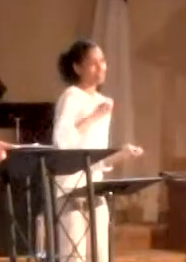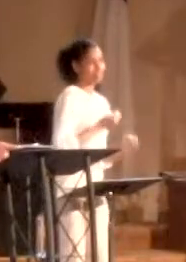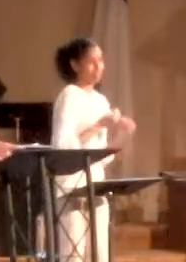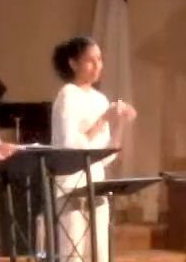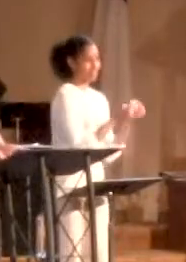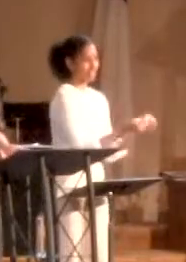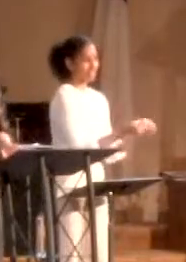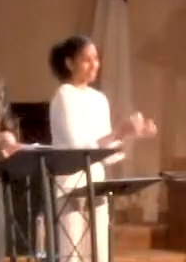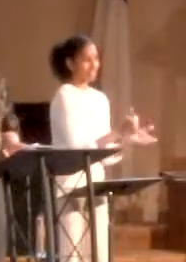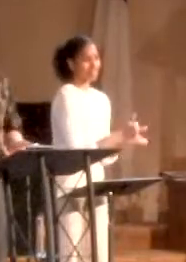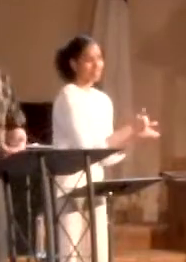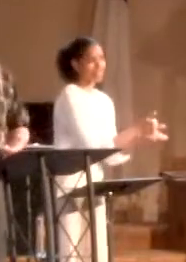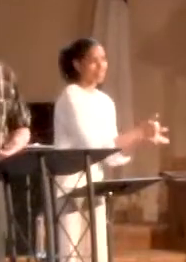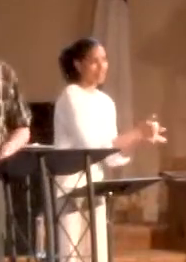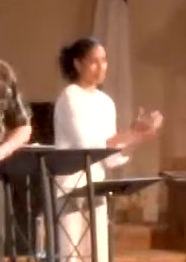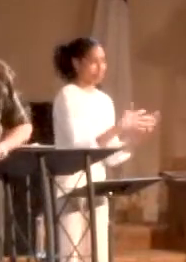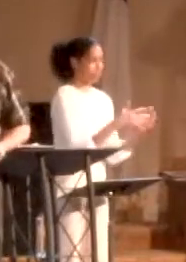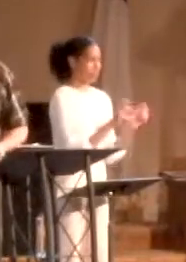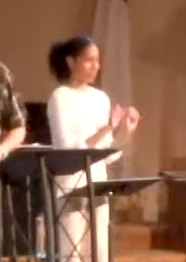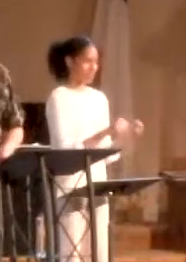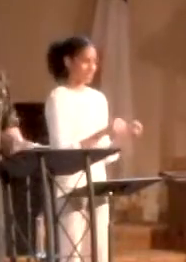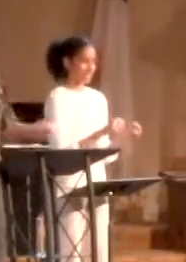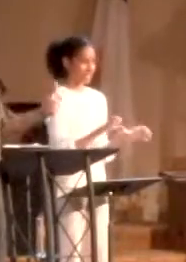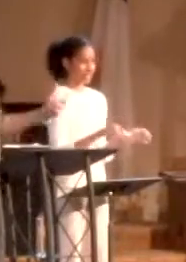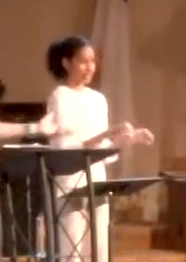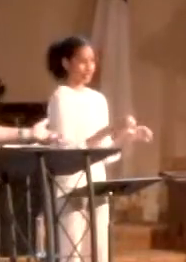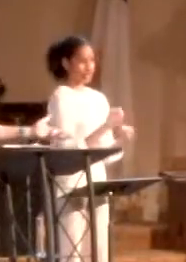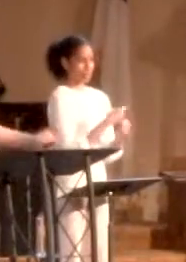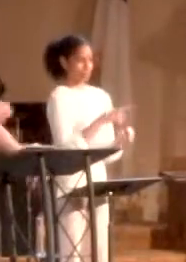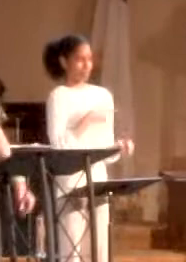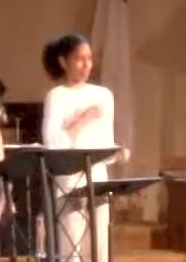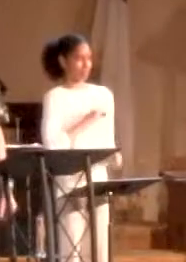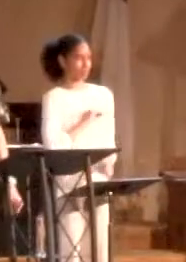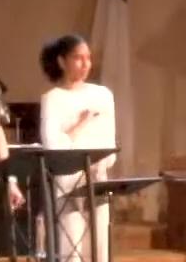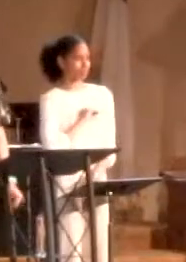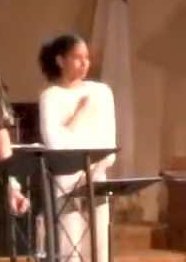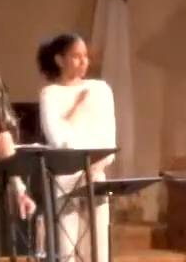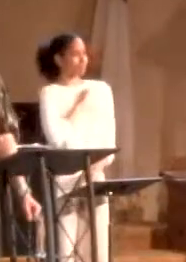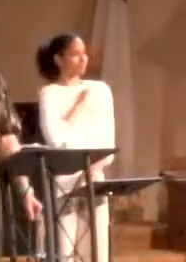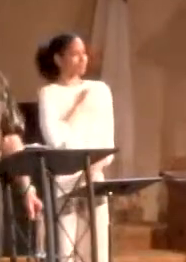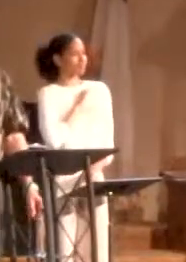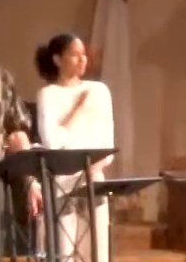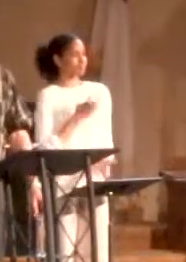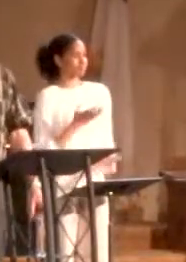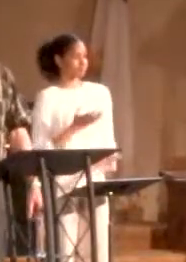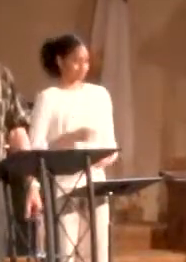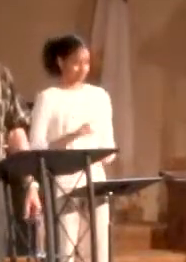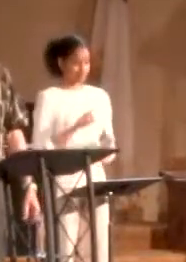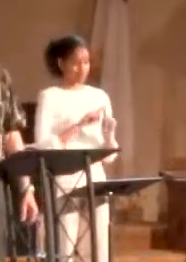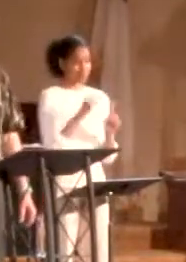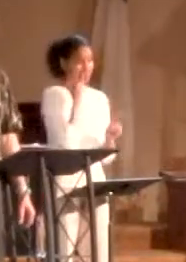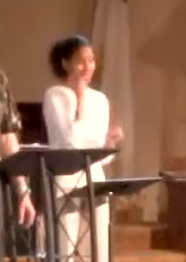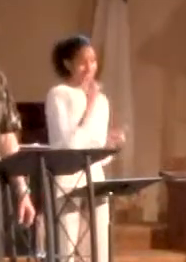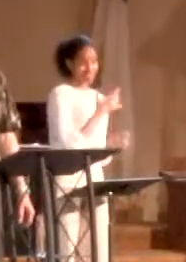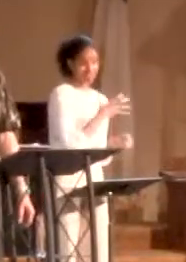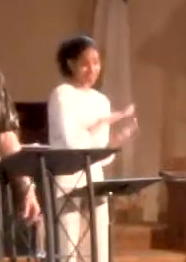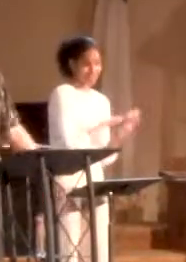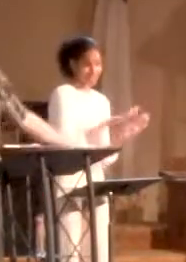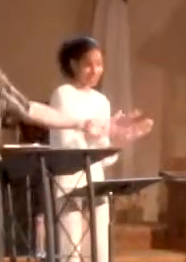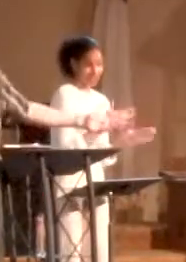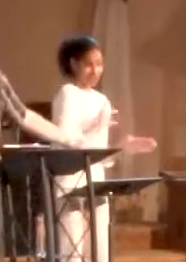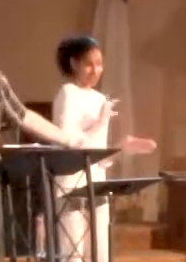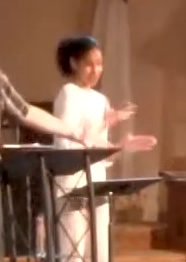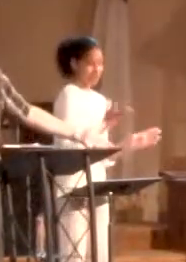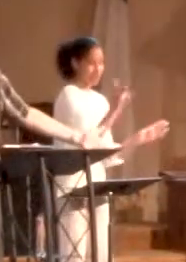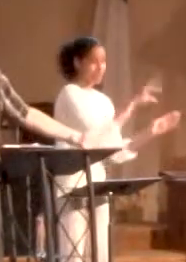outsiders. You deny them a say, and what's going to happen? They'll look elsewhere. And